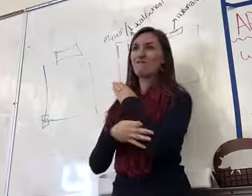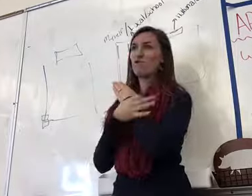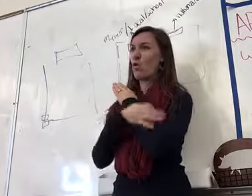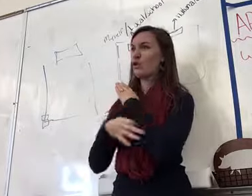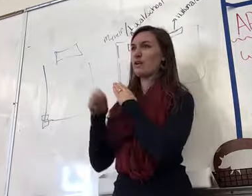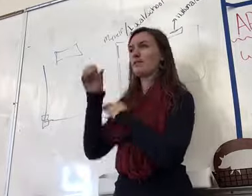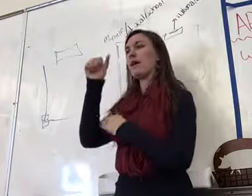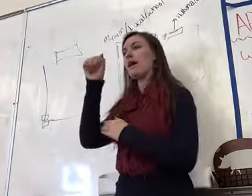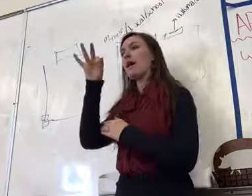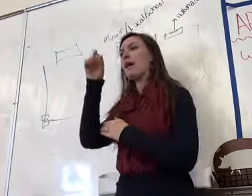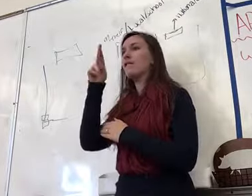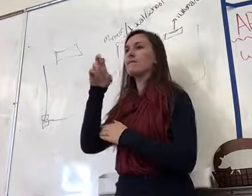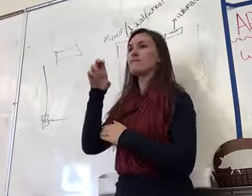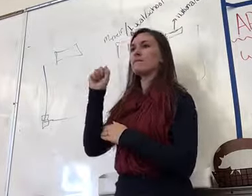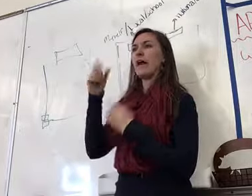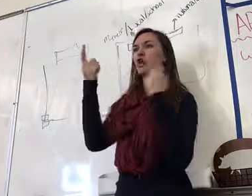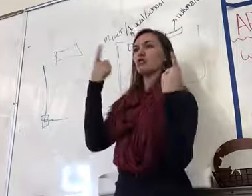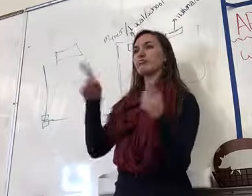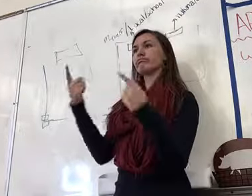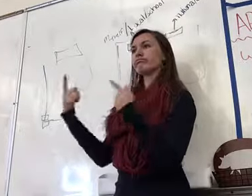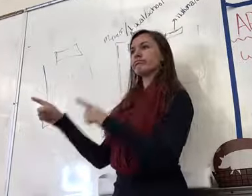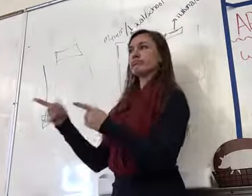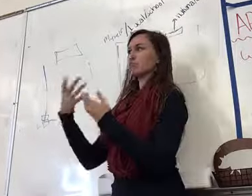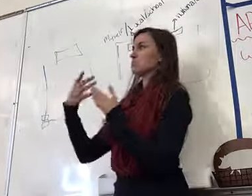into wars, stay alone, and you'll be fine.